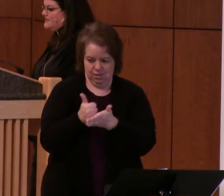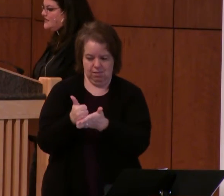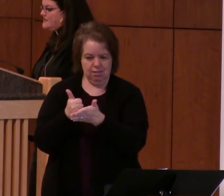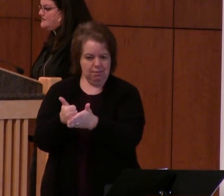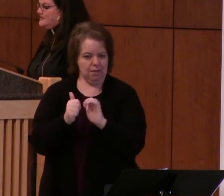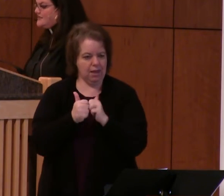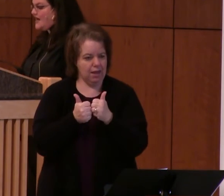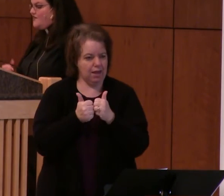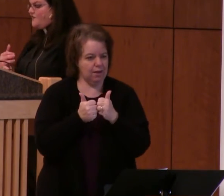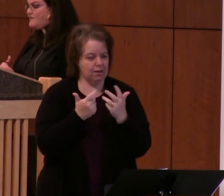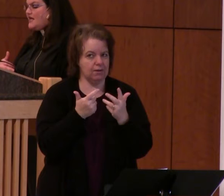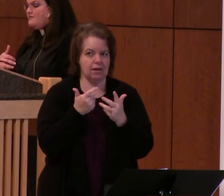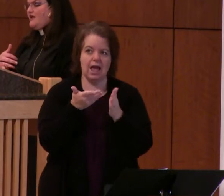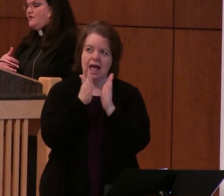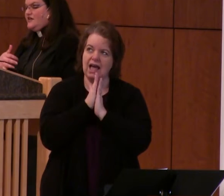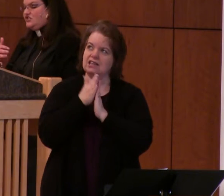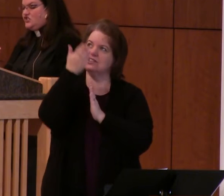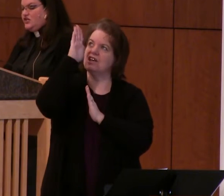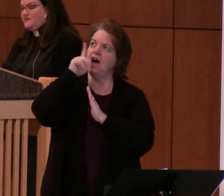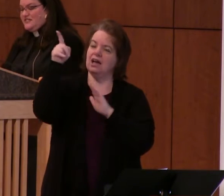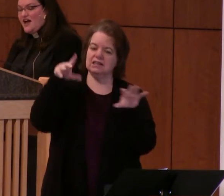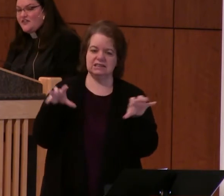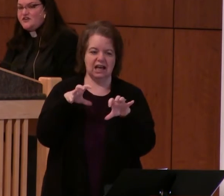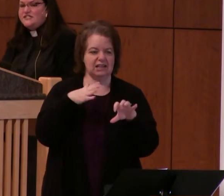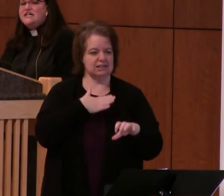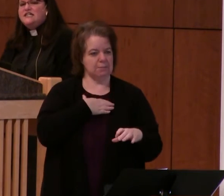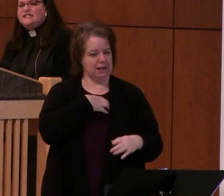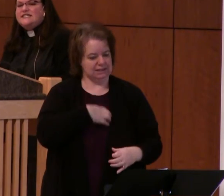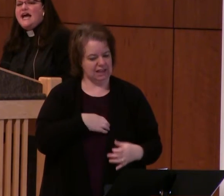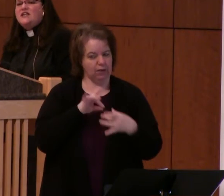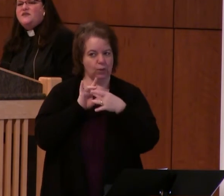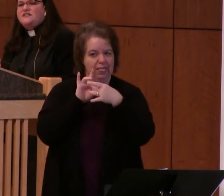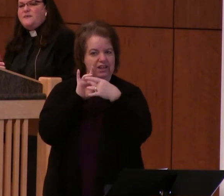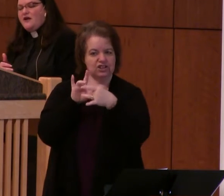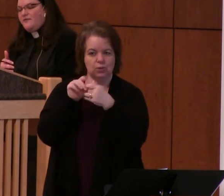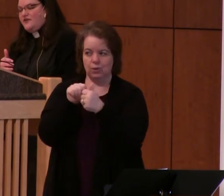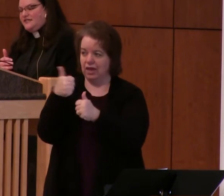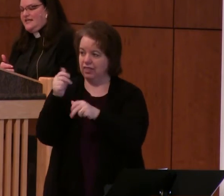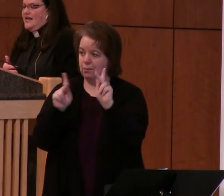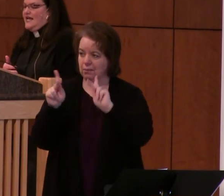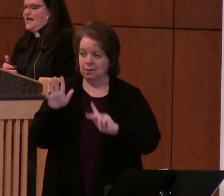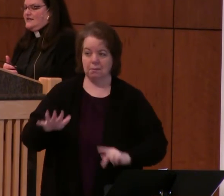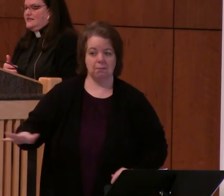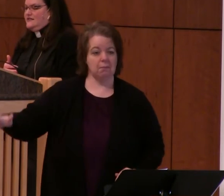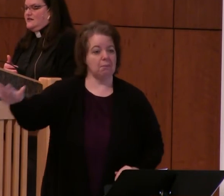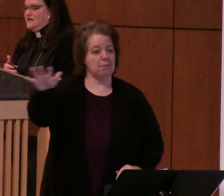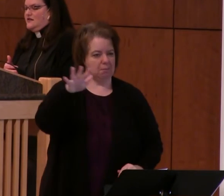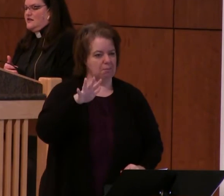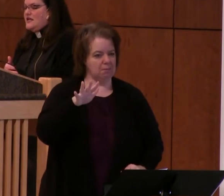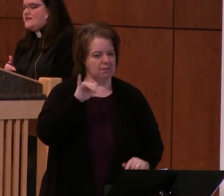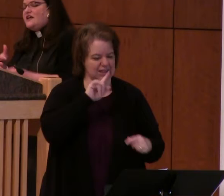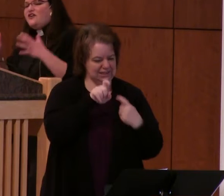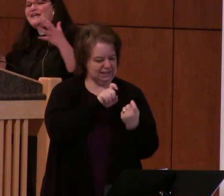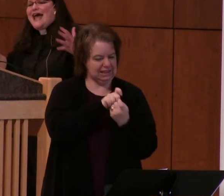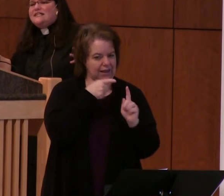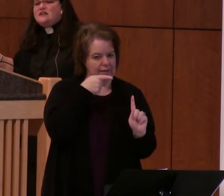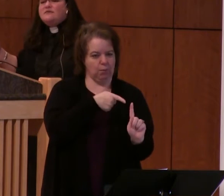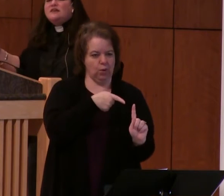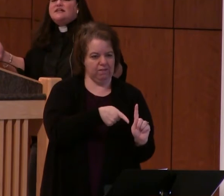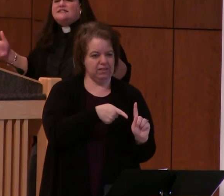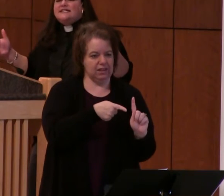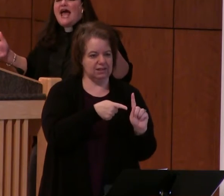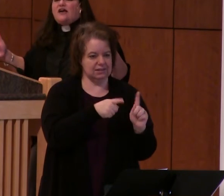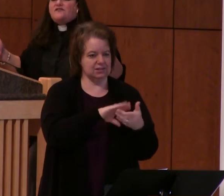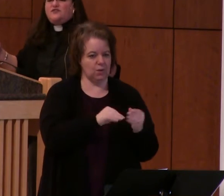Asking what God does desire for me and my relationships to others is exactly what this parable is getting at. That great